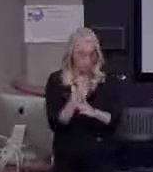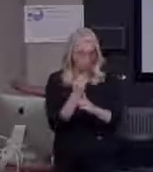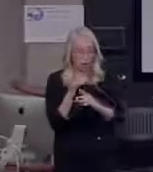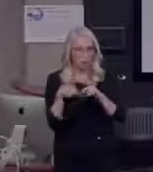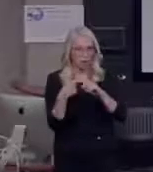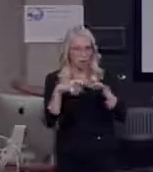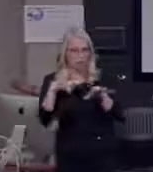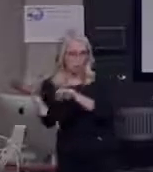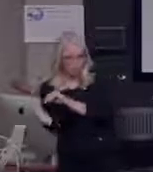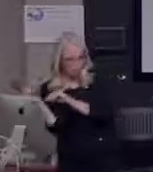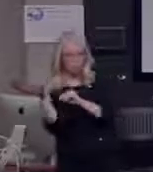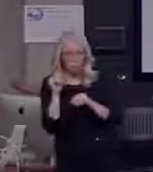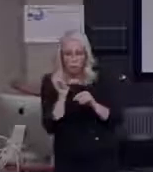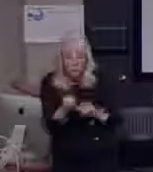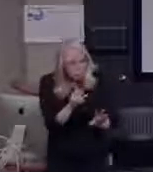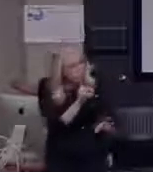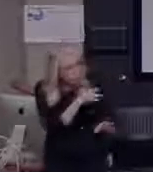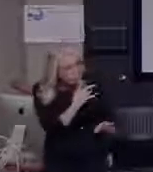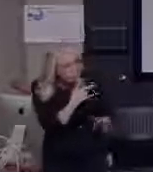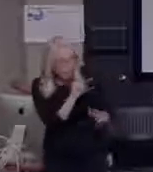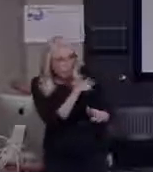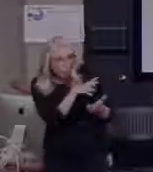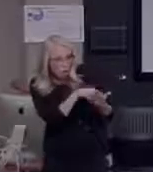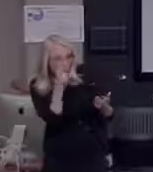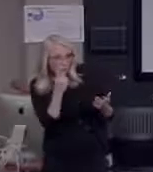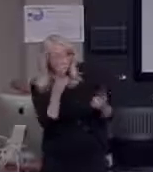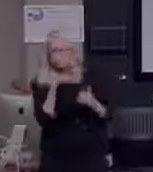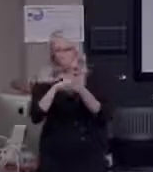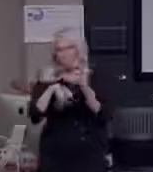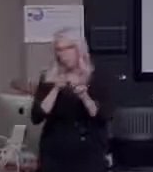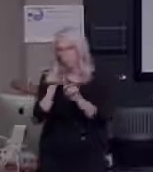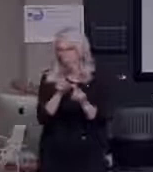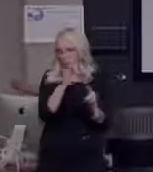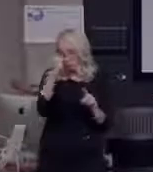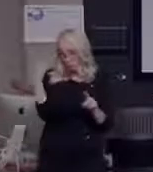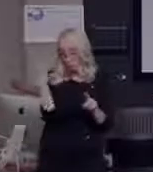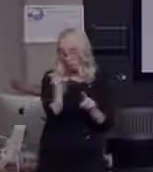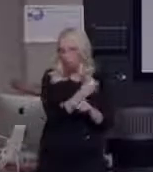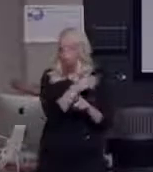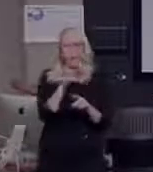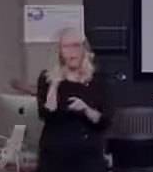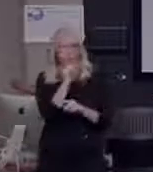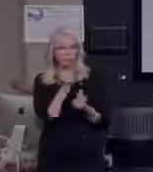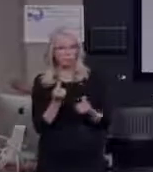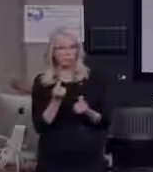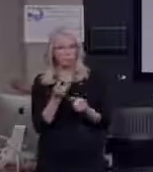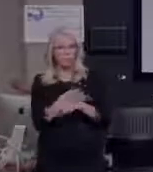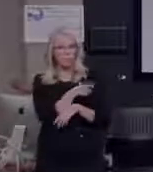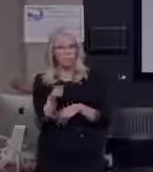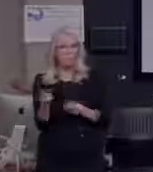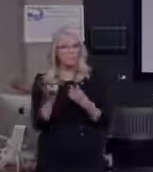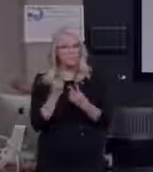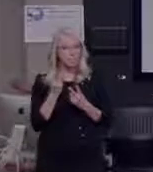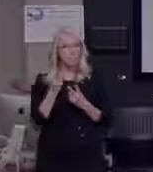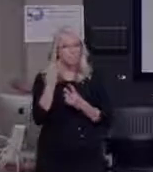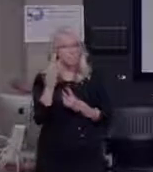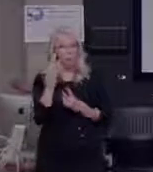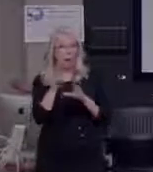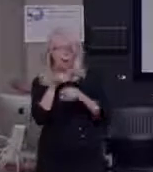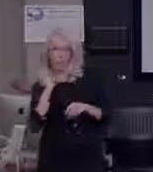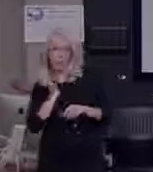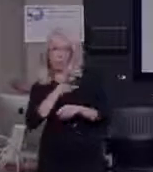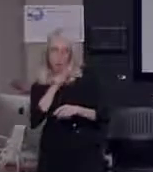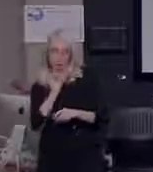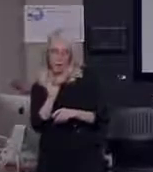and we asked what people learned, and they filled out surveys. And guess what? After they visited 4 of our 28